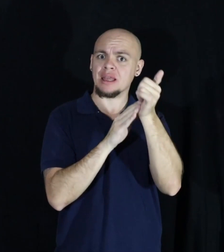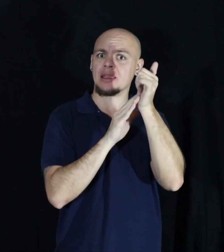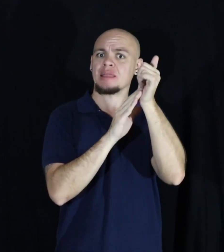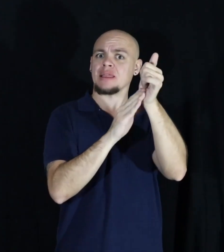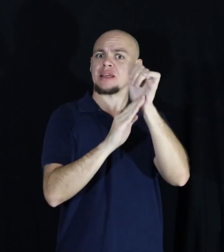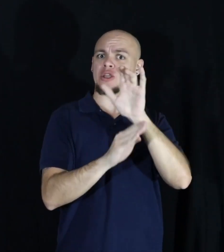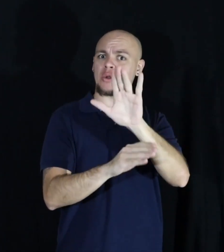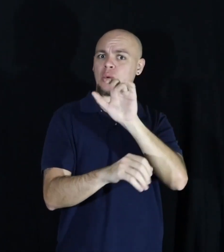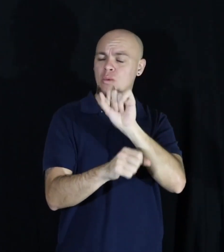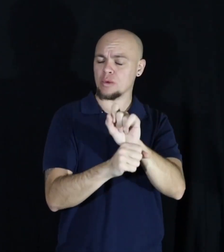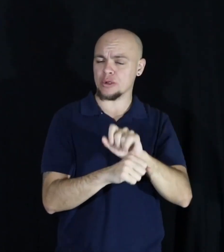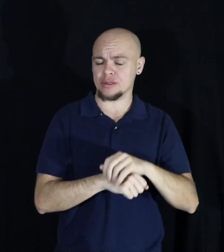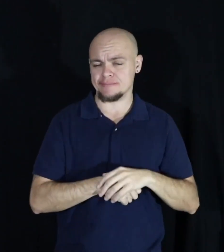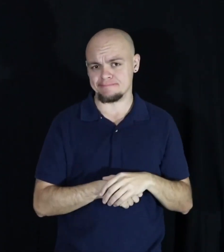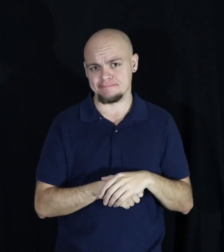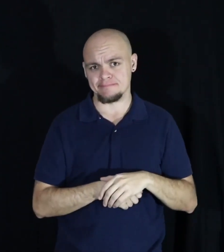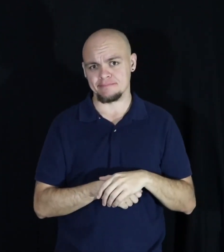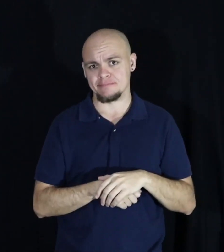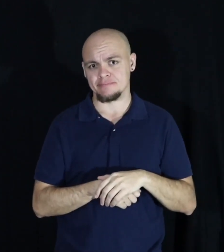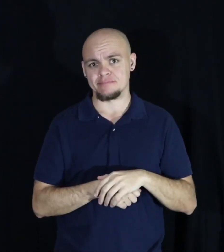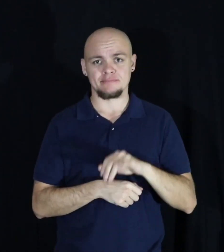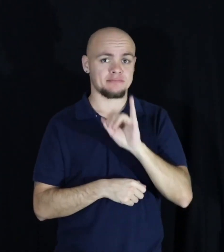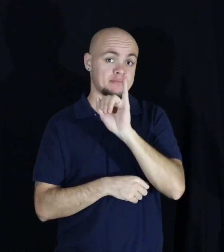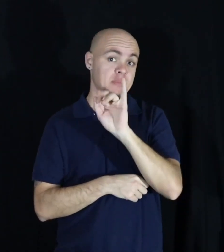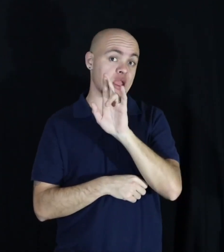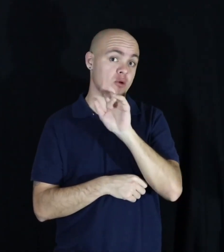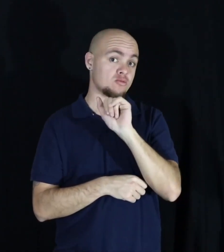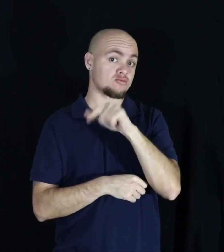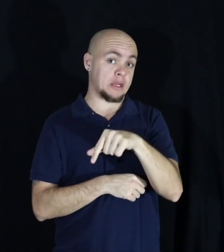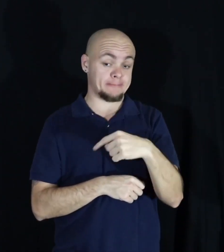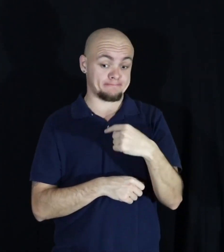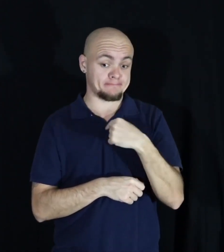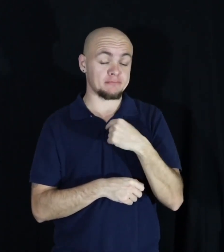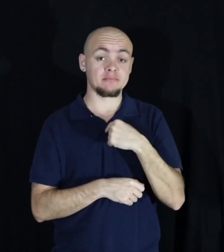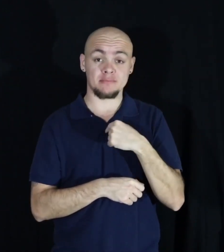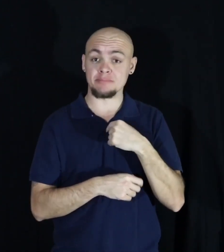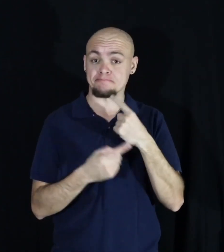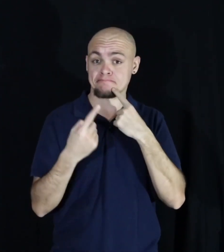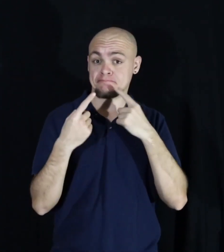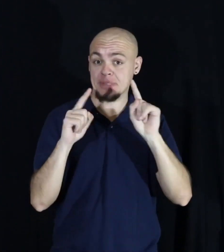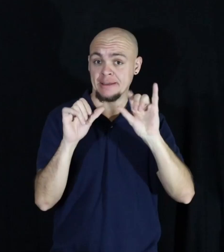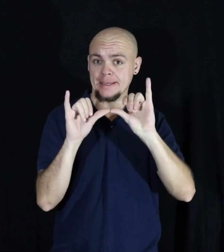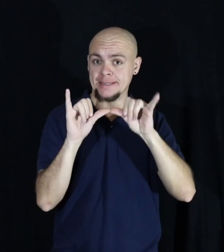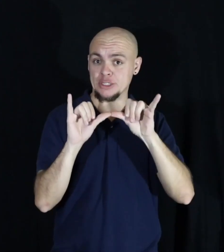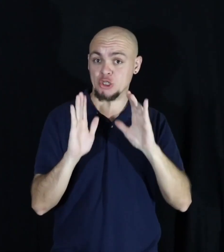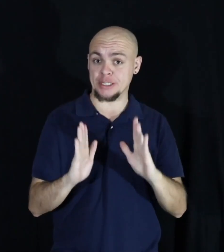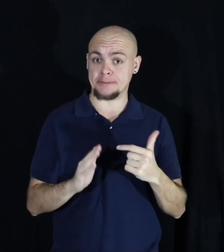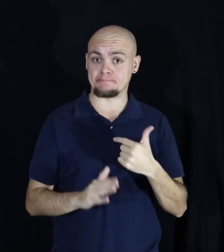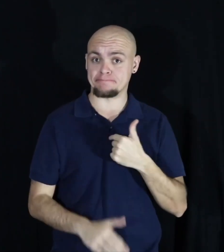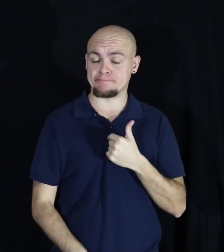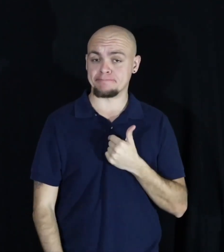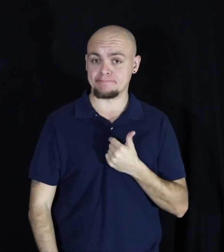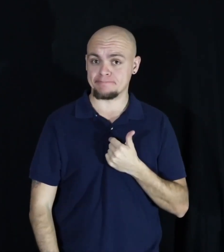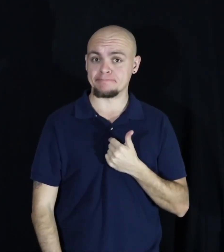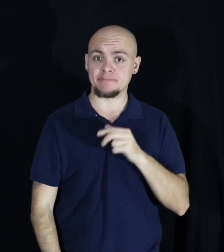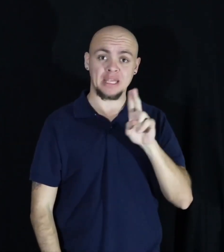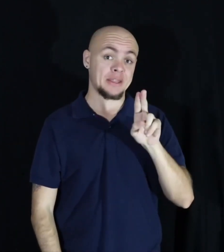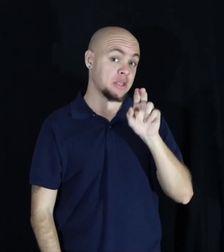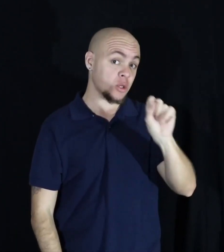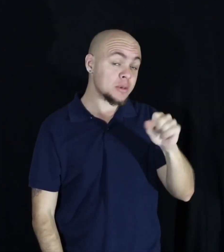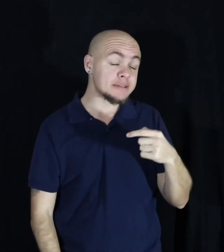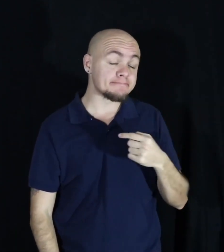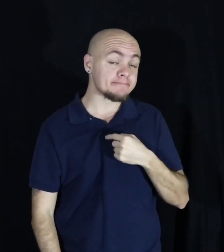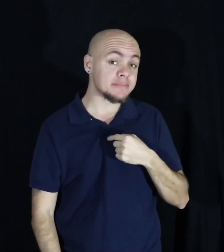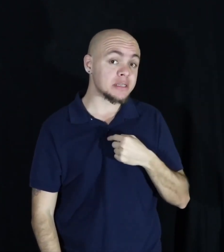work. In Iraq, I was a successful engineer. In the US,